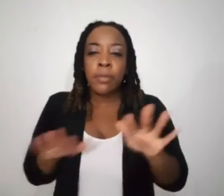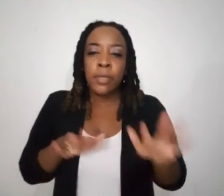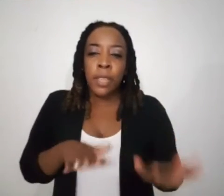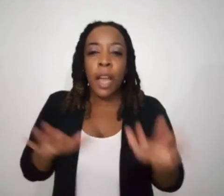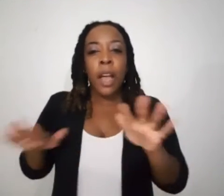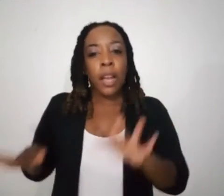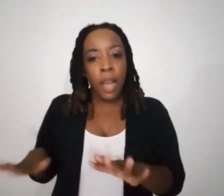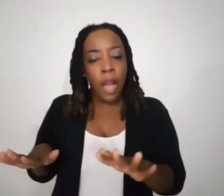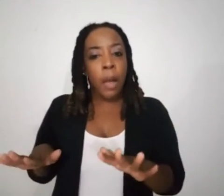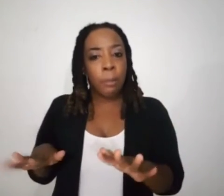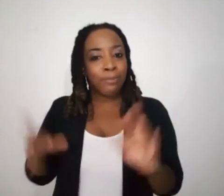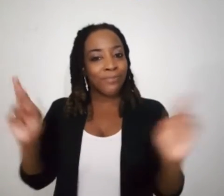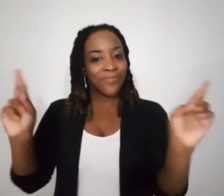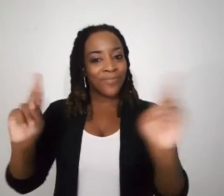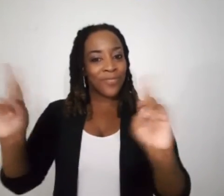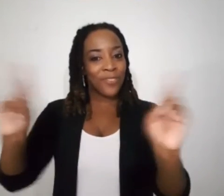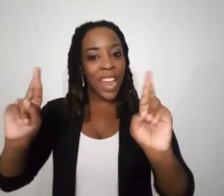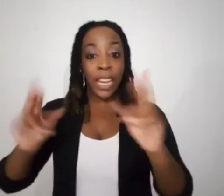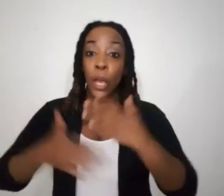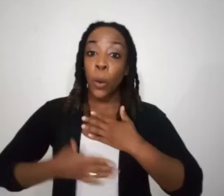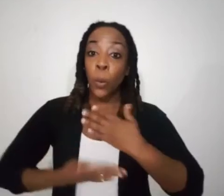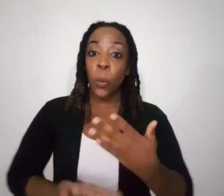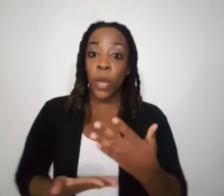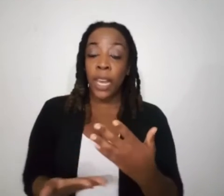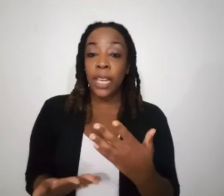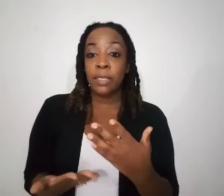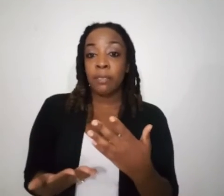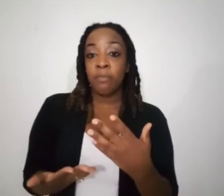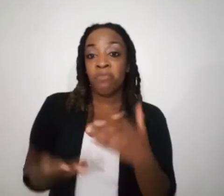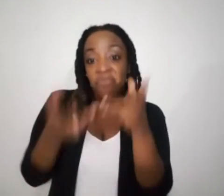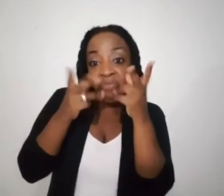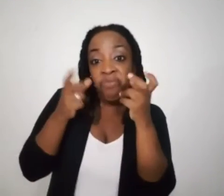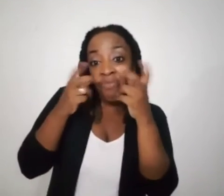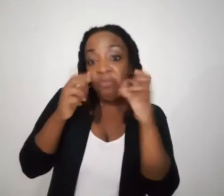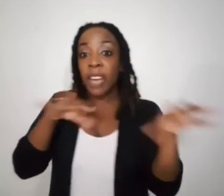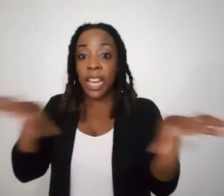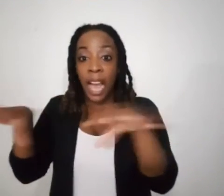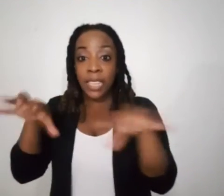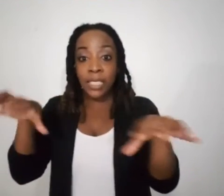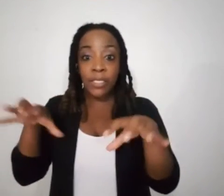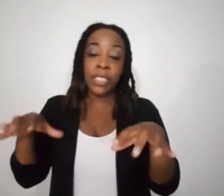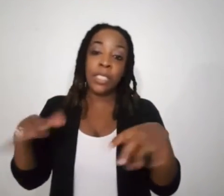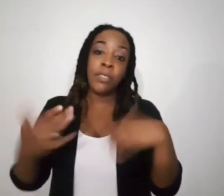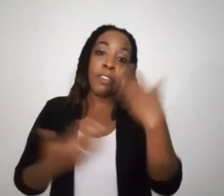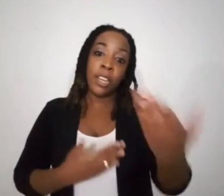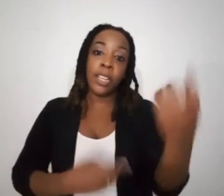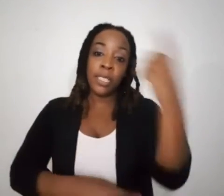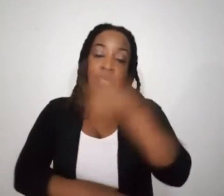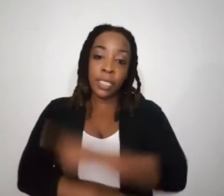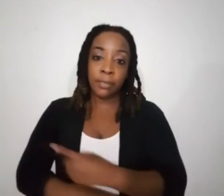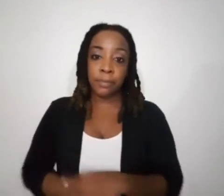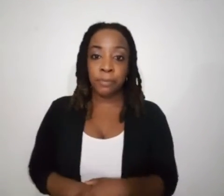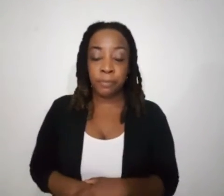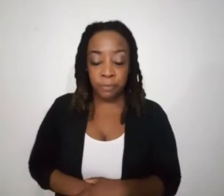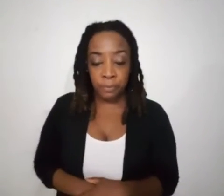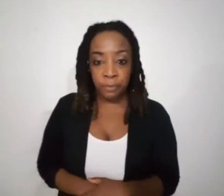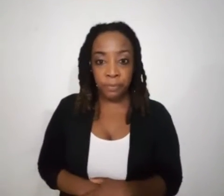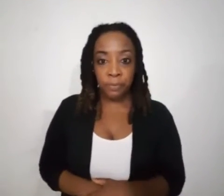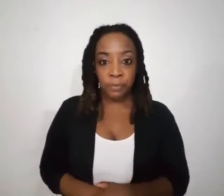is ready and willing to take in all the activities that you have planned for the next day.